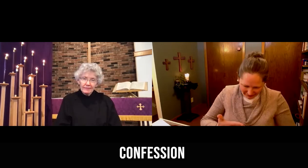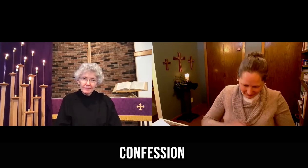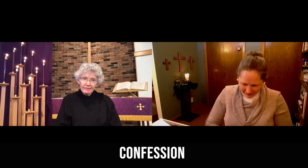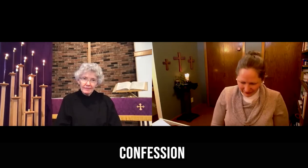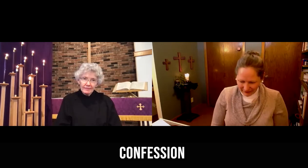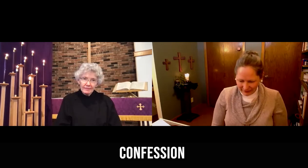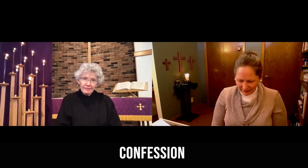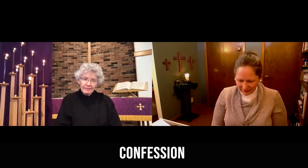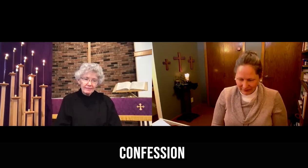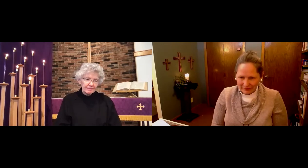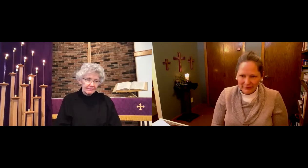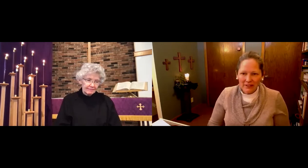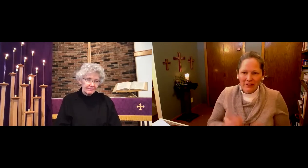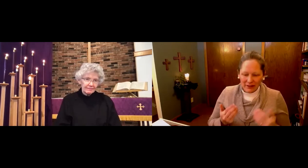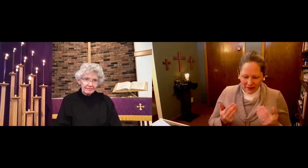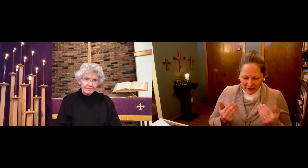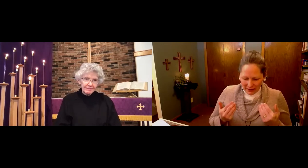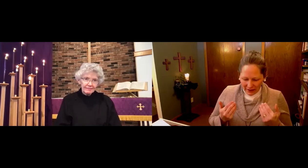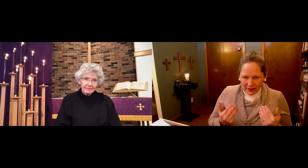Pastor Michelle.